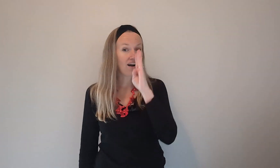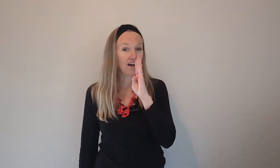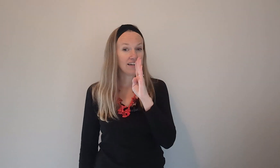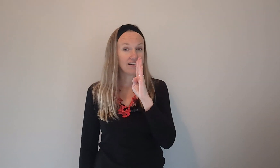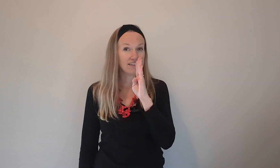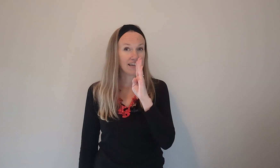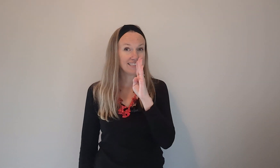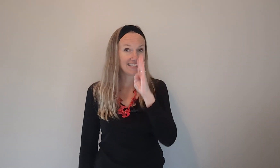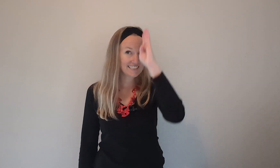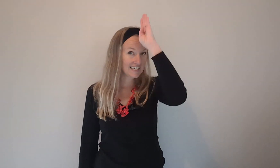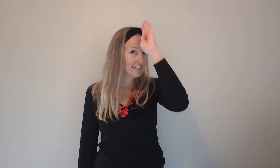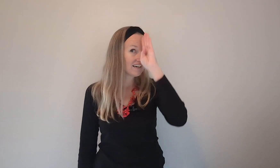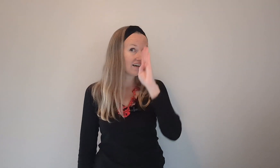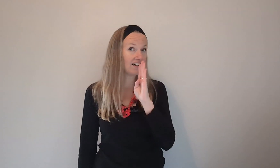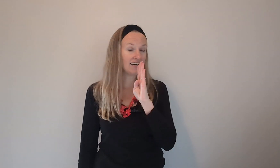God. Okay, deity, God.